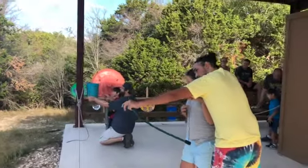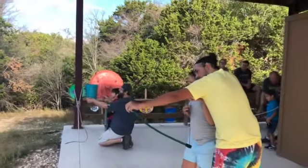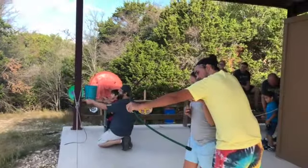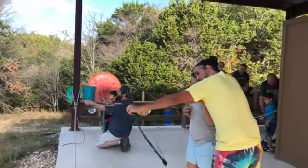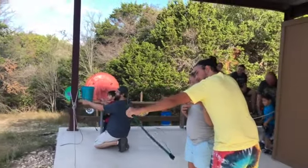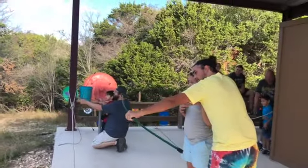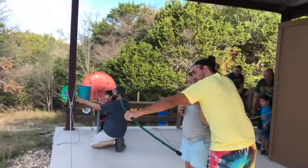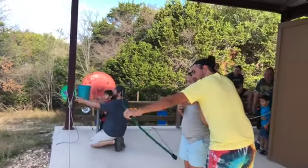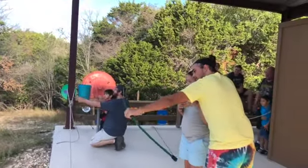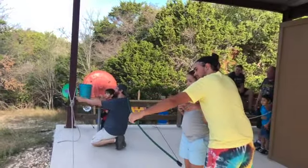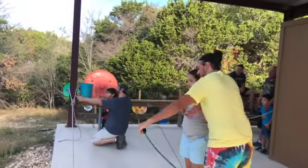arrow.